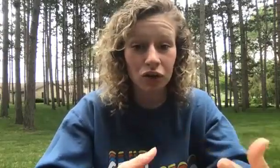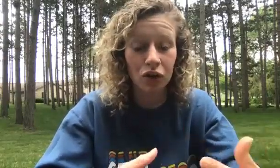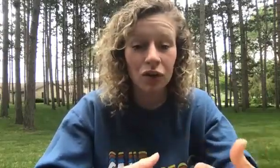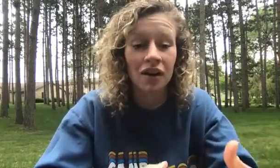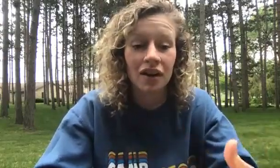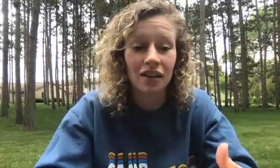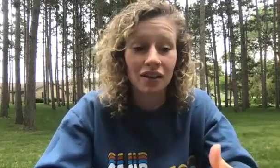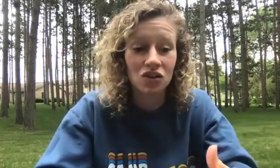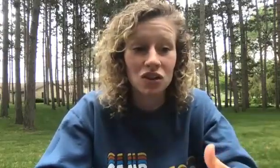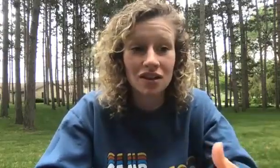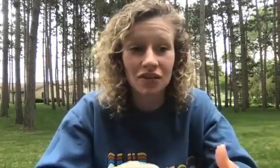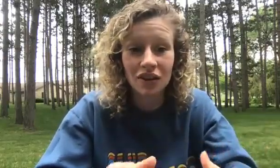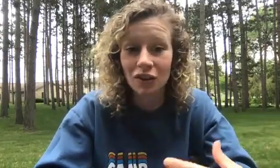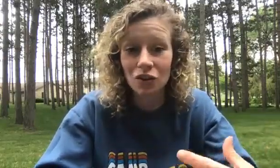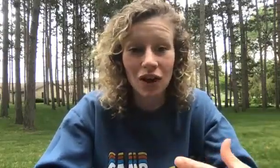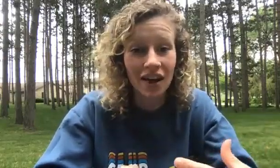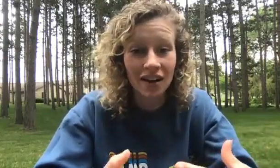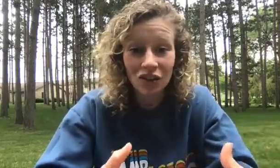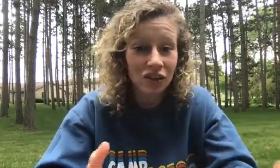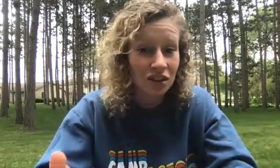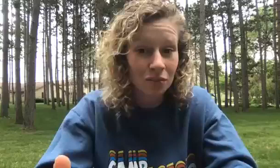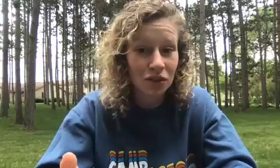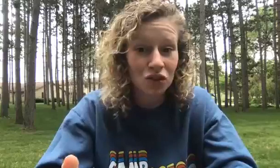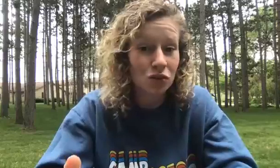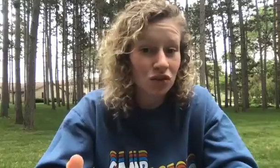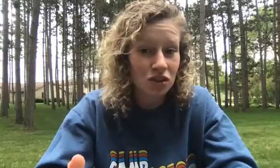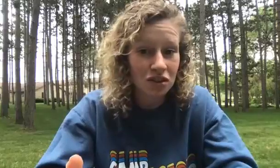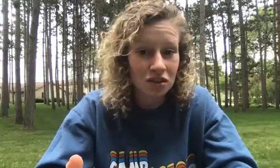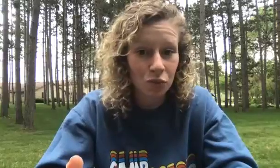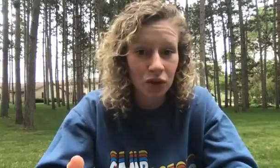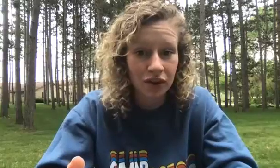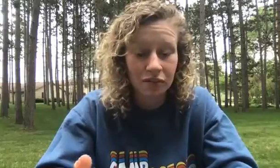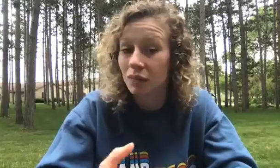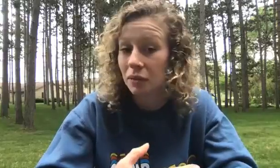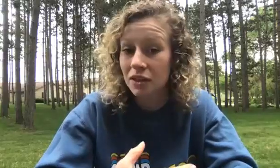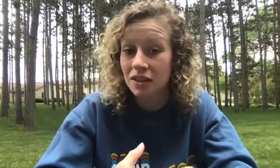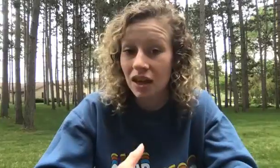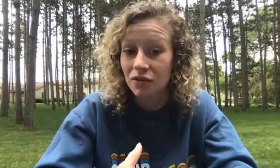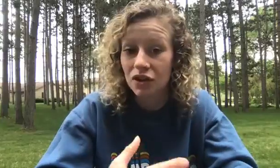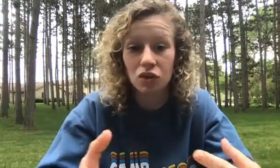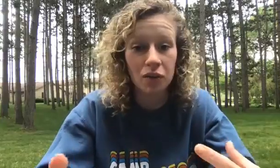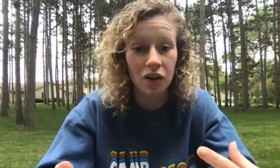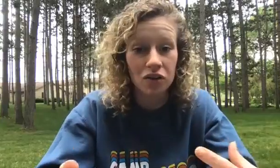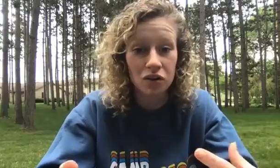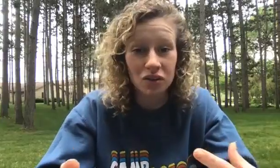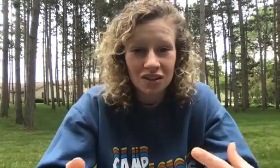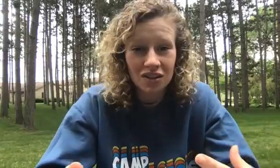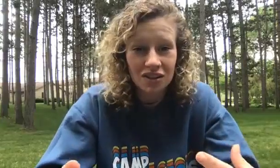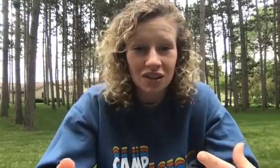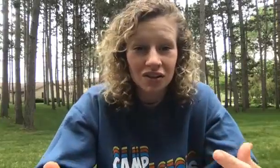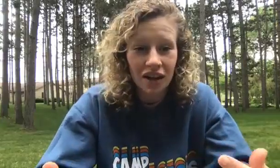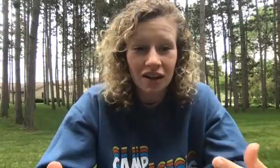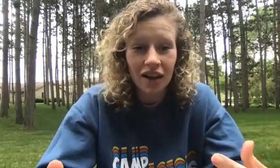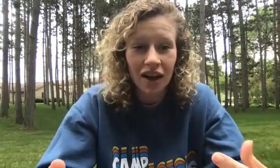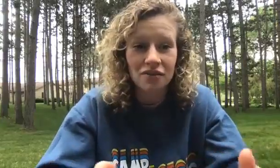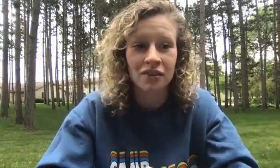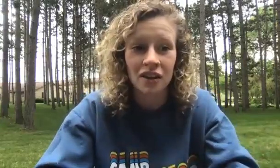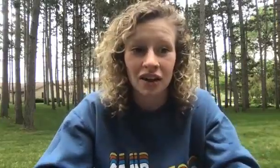through. And just giving it a try and learning something new is just as important. Maybe it's not for you, but also it's a good skill to kind of have and